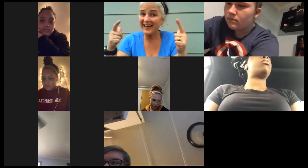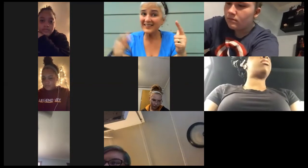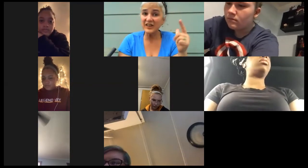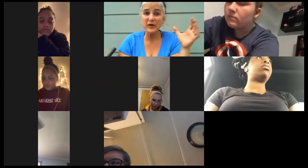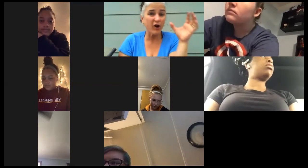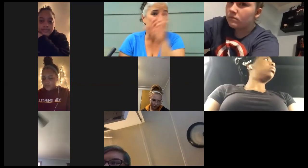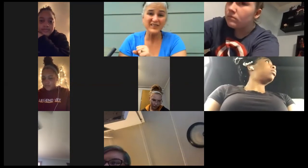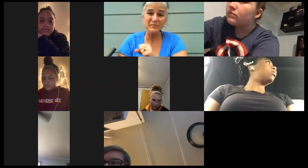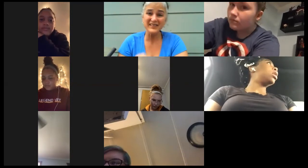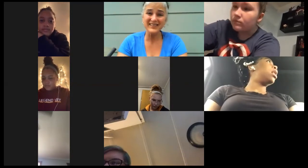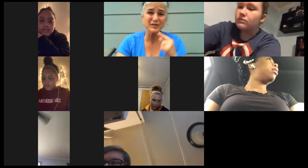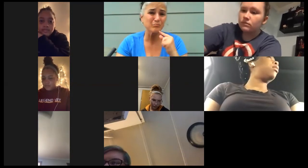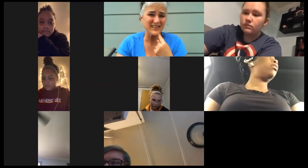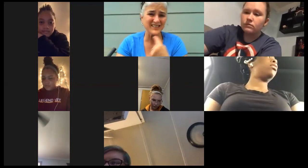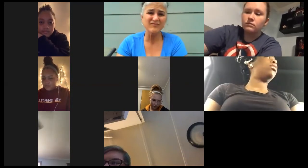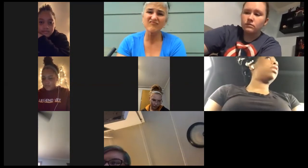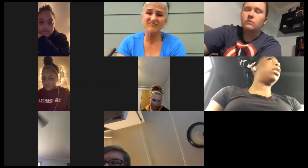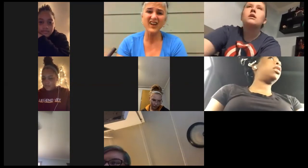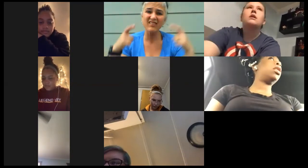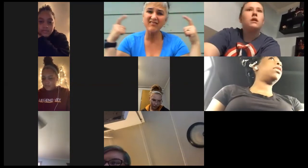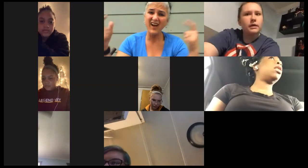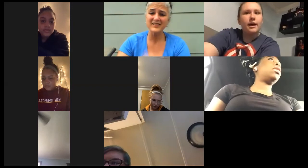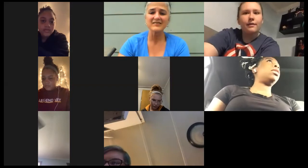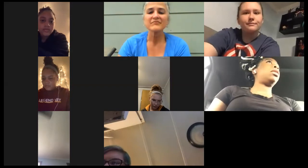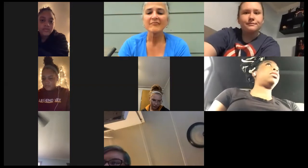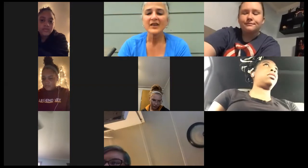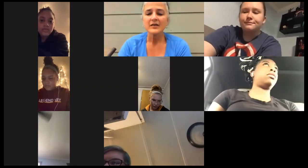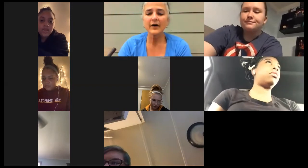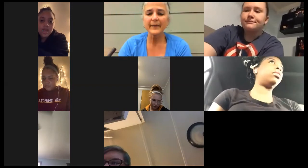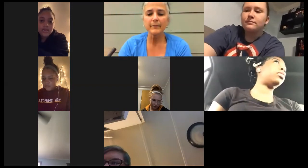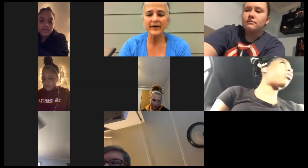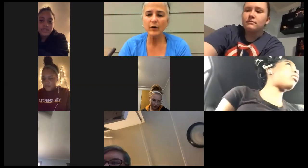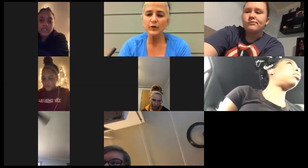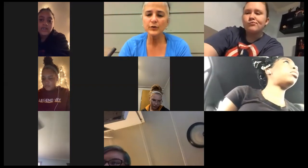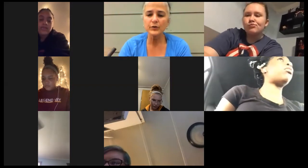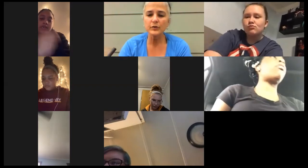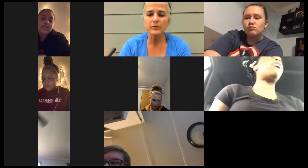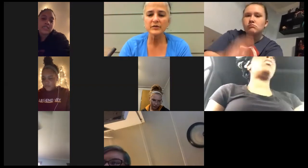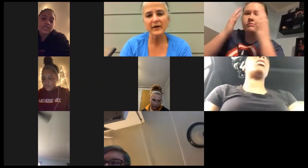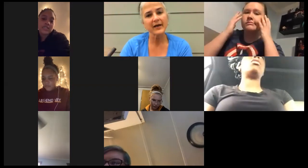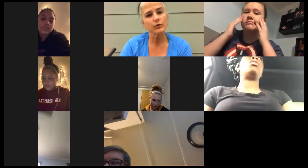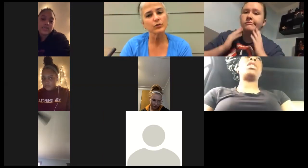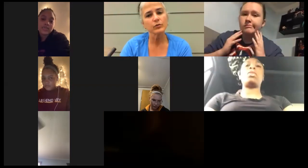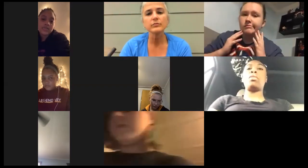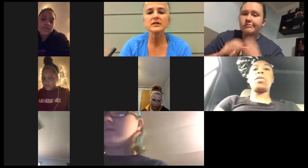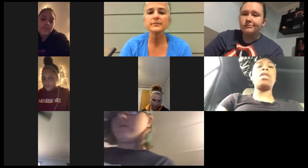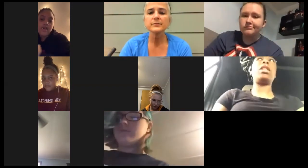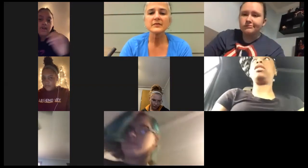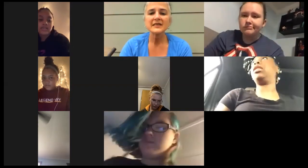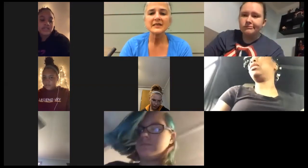lot of that. And we all really miss it. A lot. Okay, breakout rooms, breakout